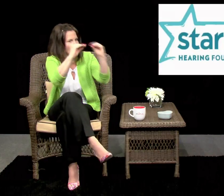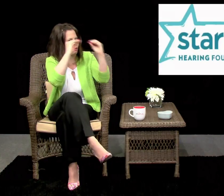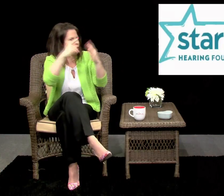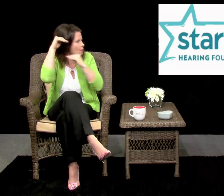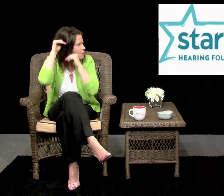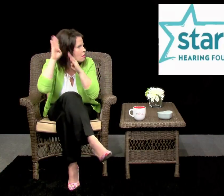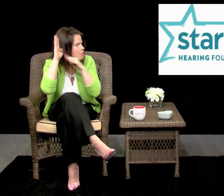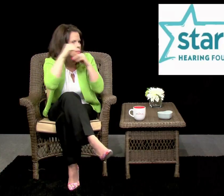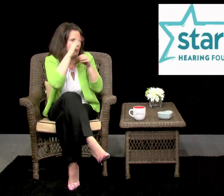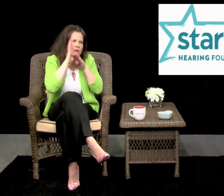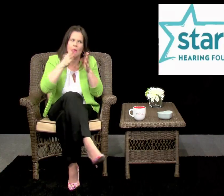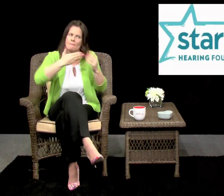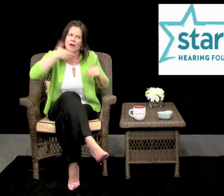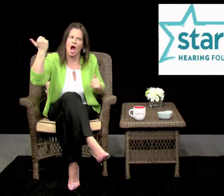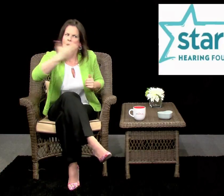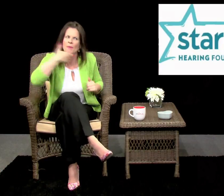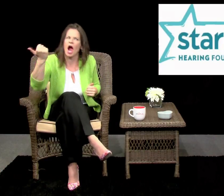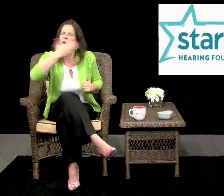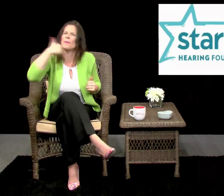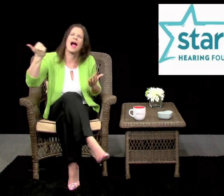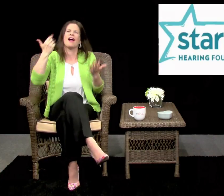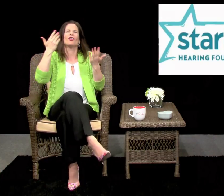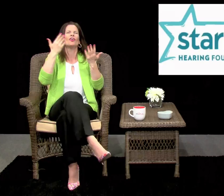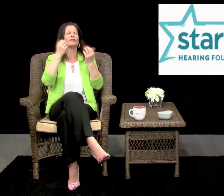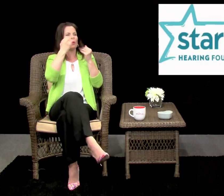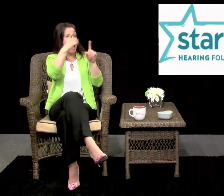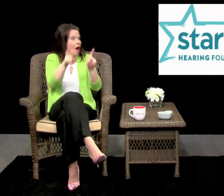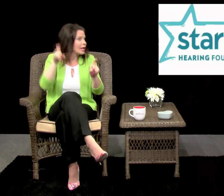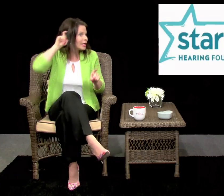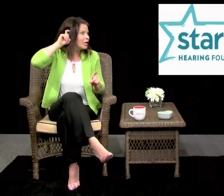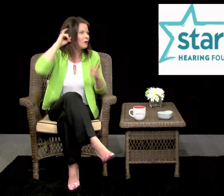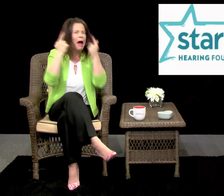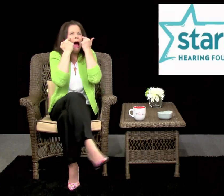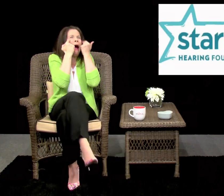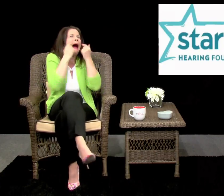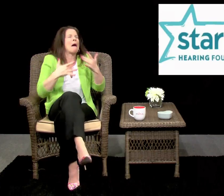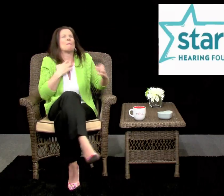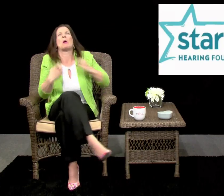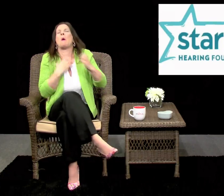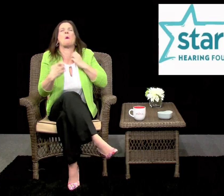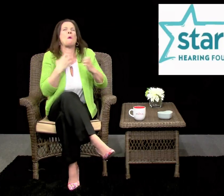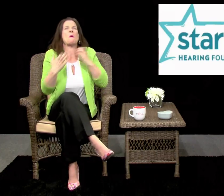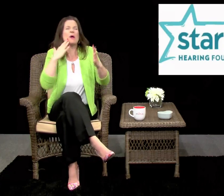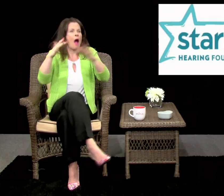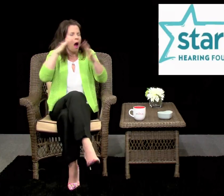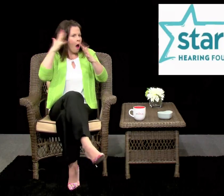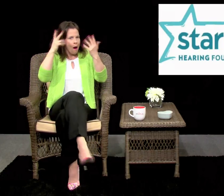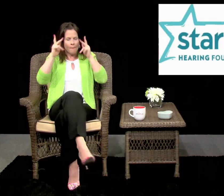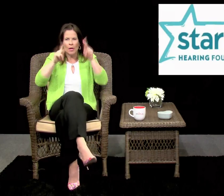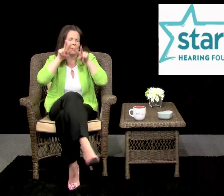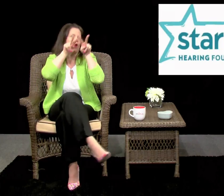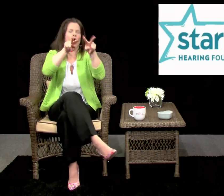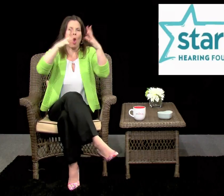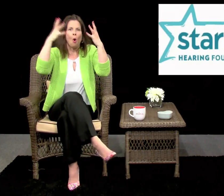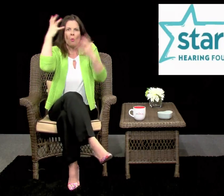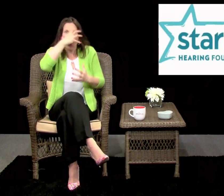audiological portion of a person's life by trying to make them speak and talk. But even